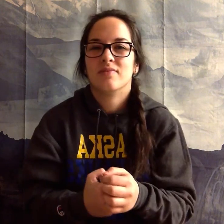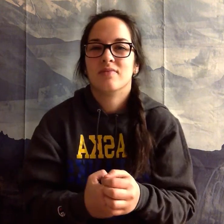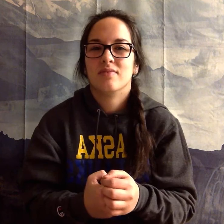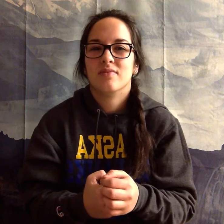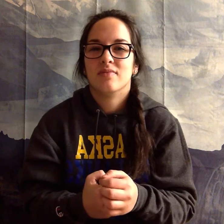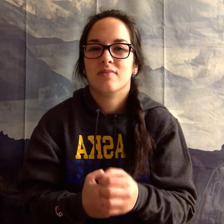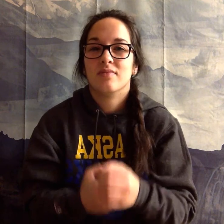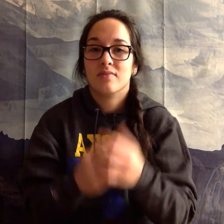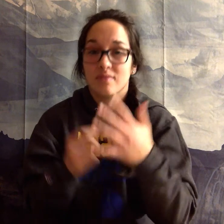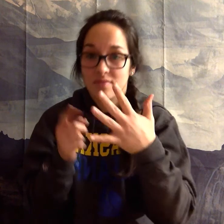I want to